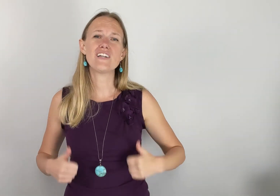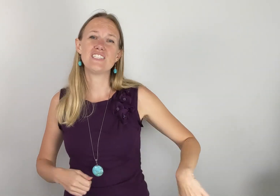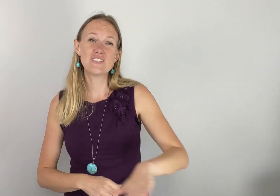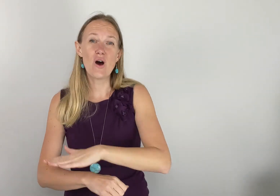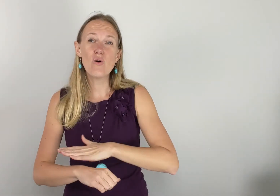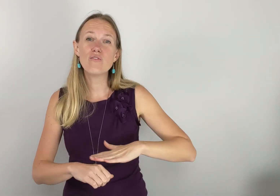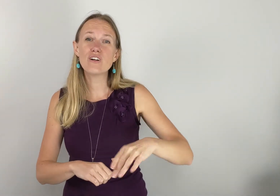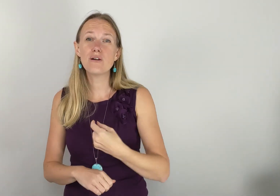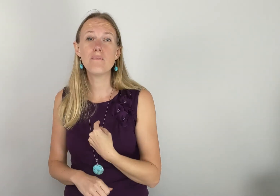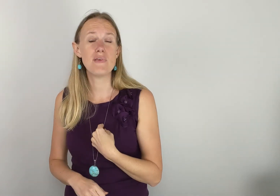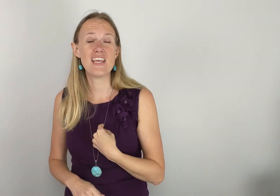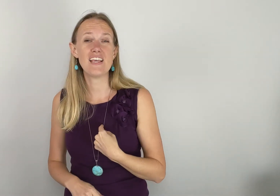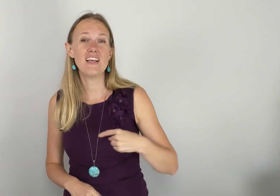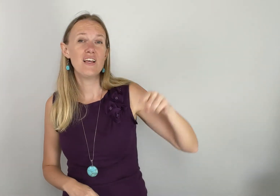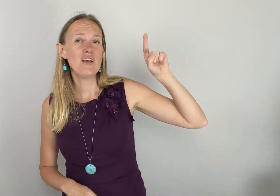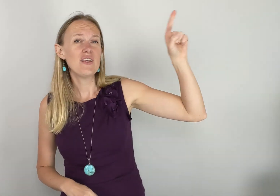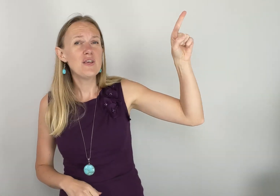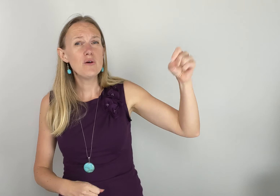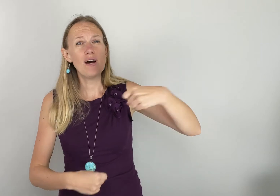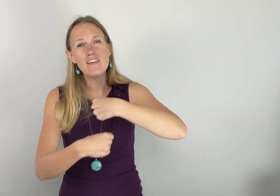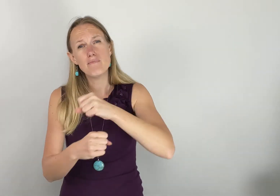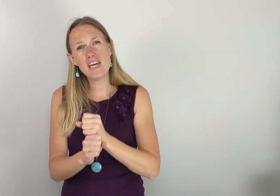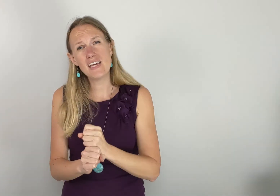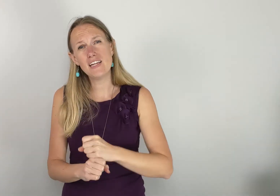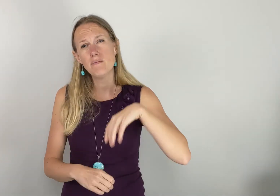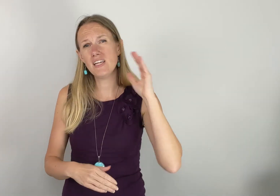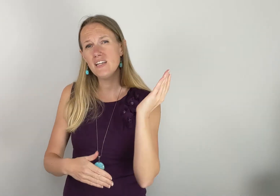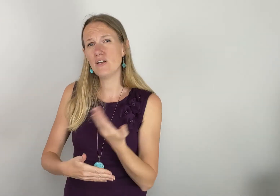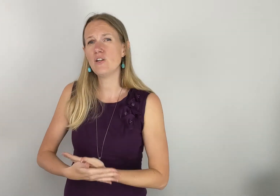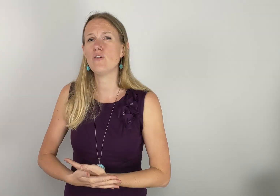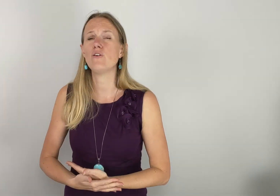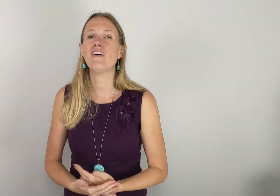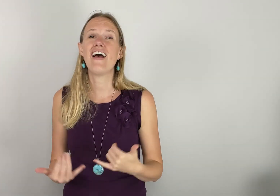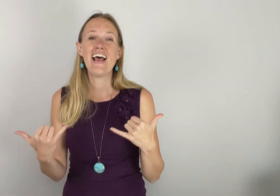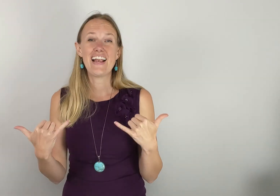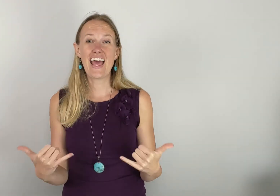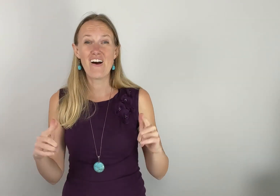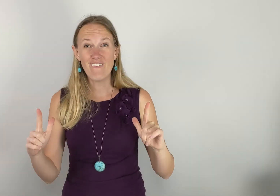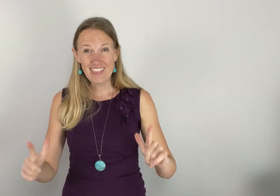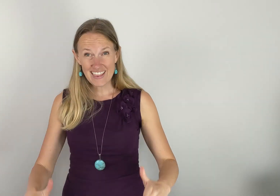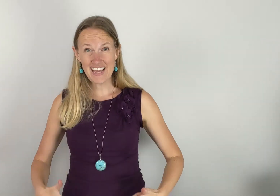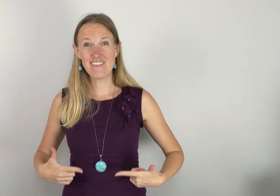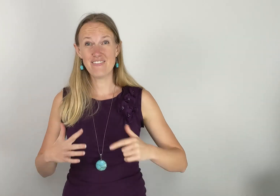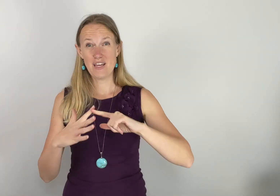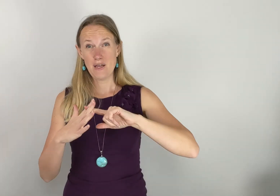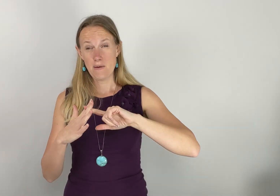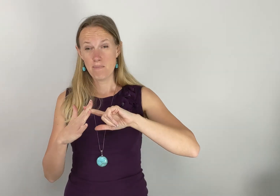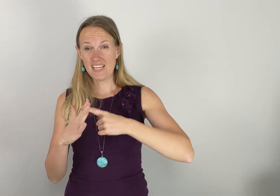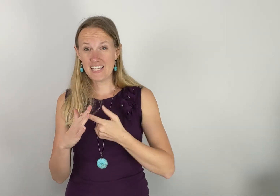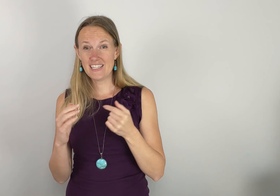washes over me. You have made me new. Now life